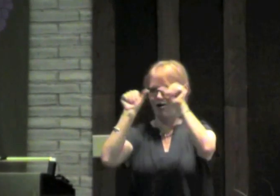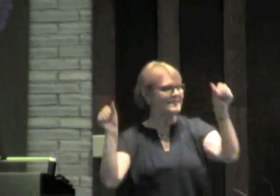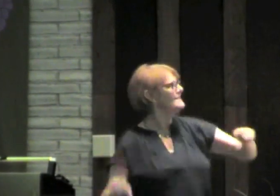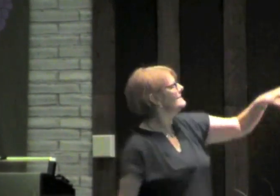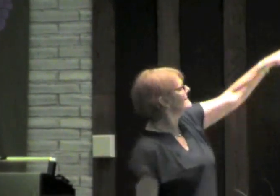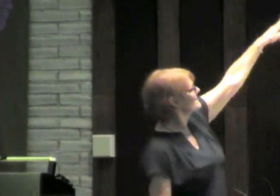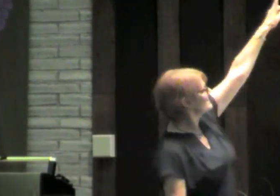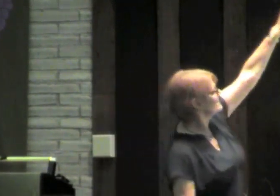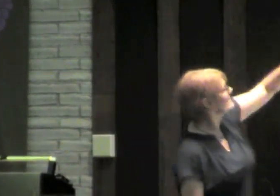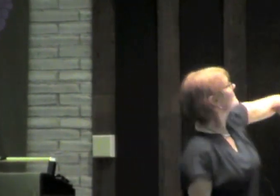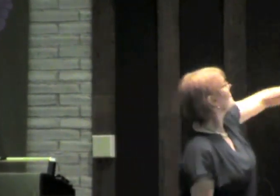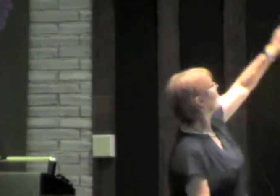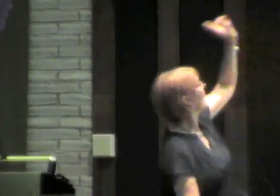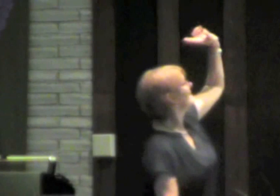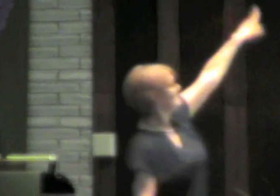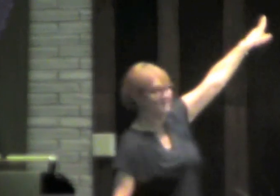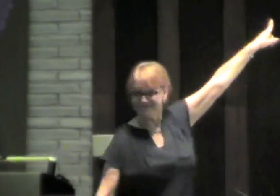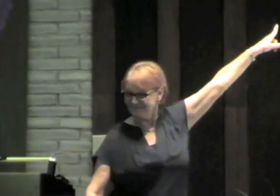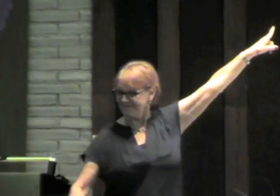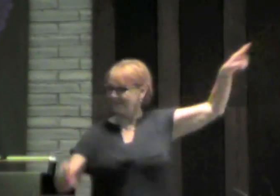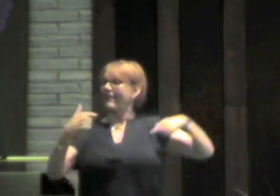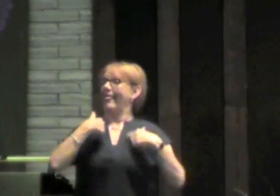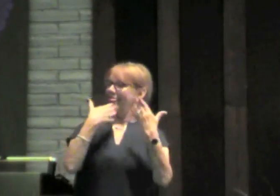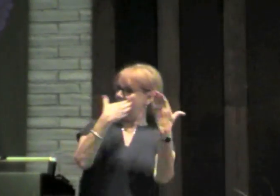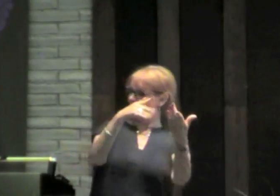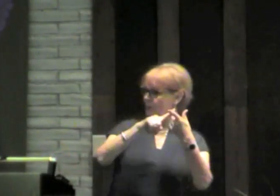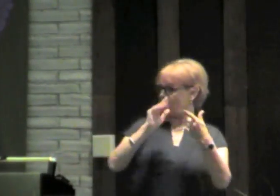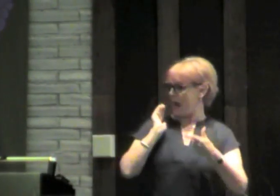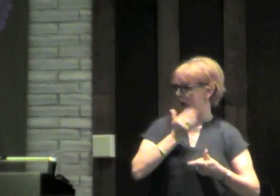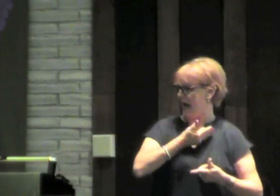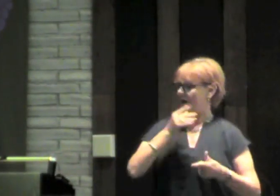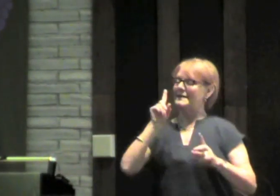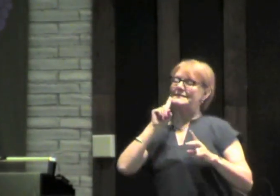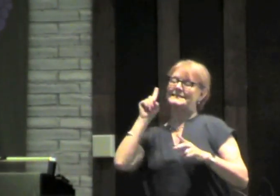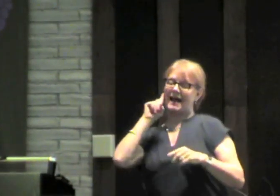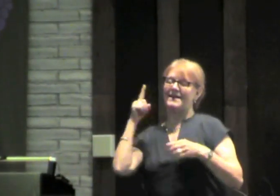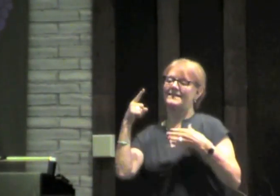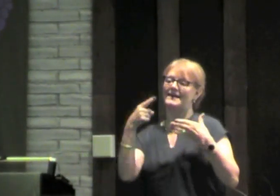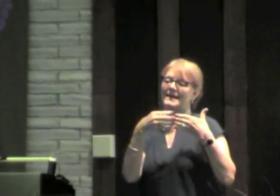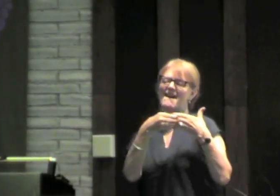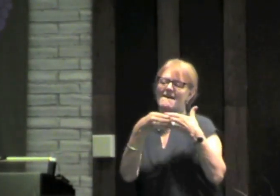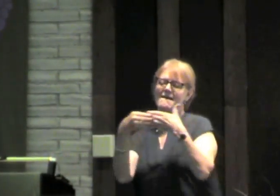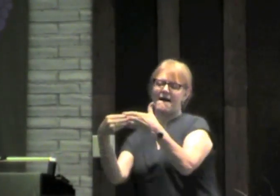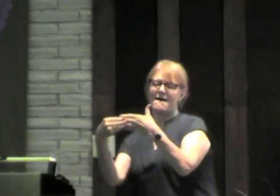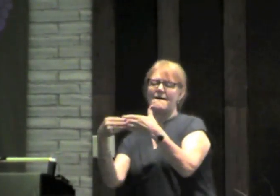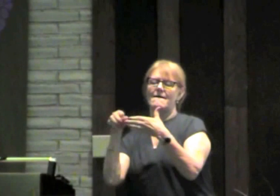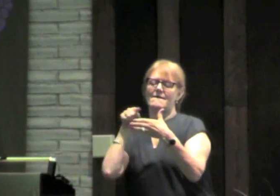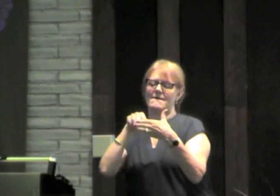designs are ancient, they're just absolutely stunning. And this, I wanted to thank our deaf guide